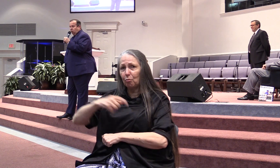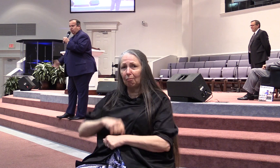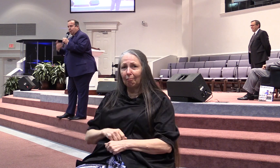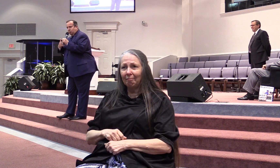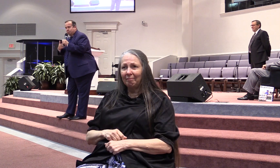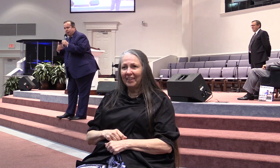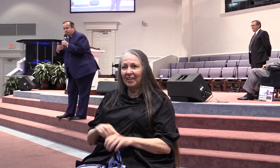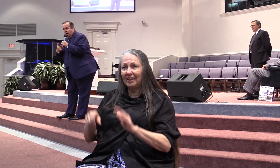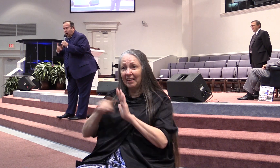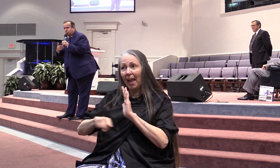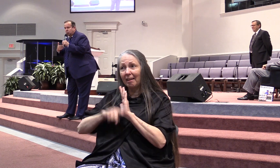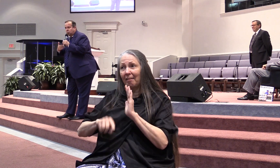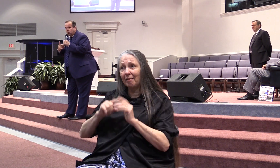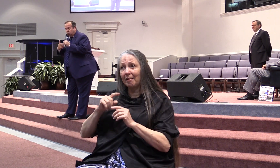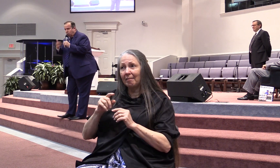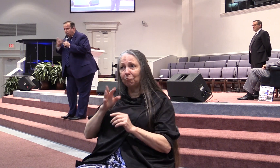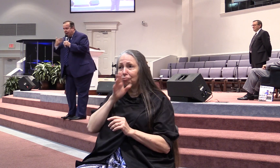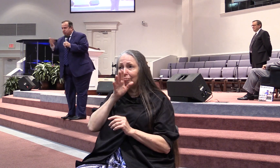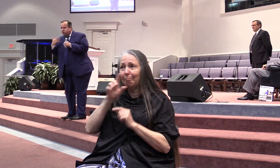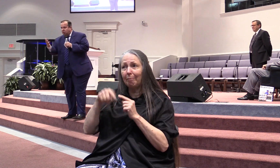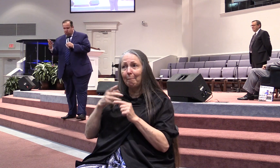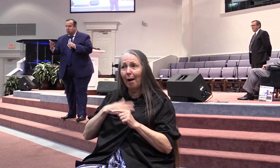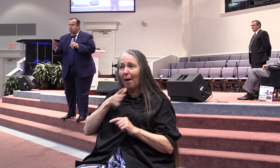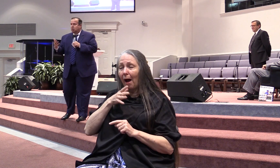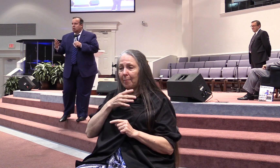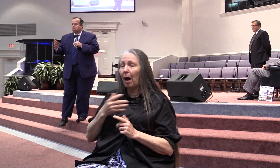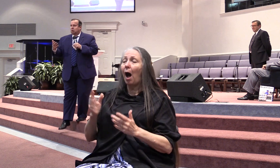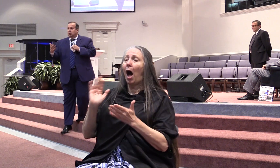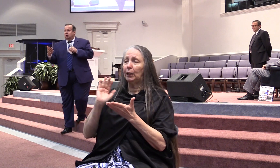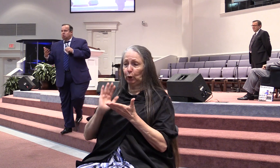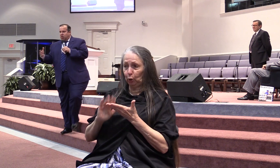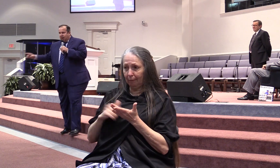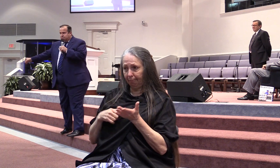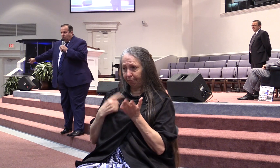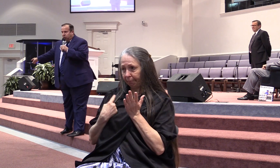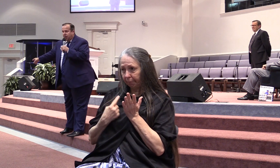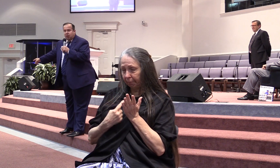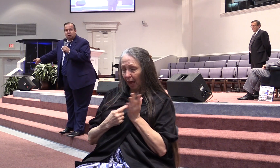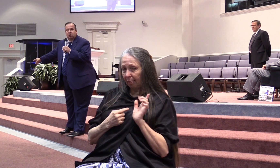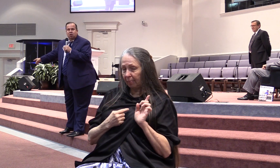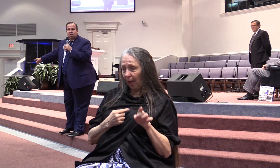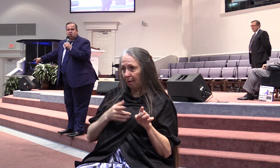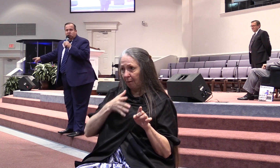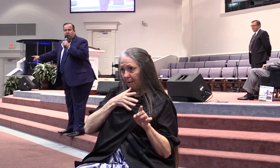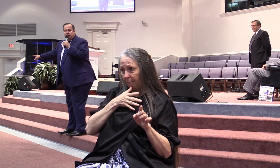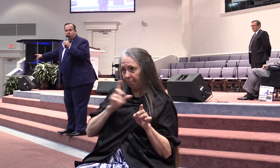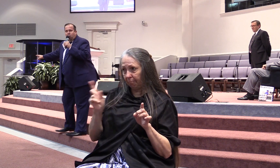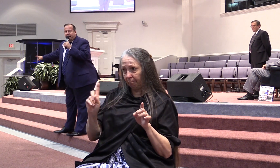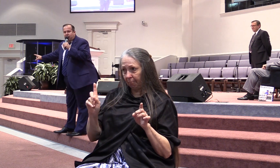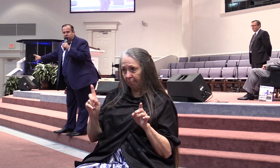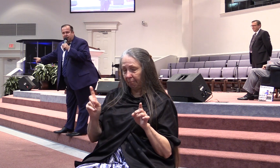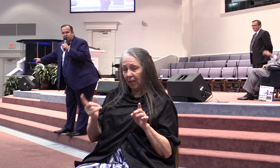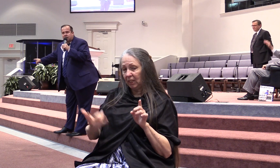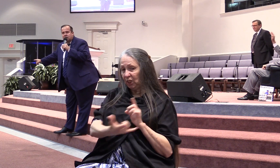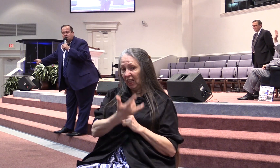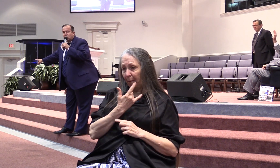You start to come up and talk bad about mom, we're going to have a discussion. She gave birth to me. She loved me when nobody